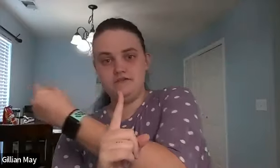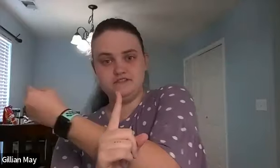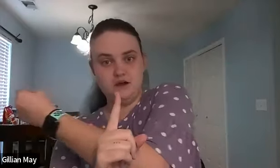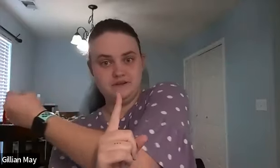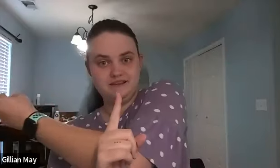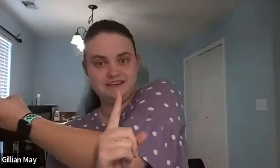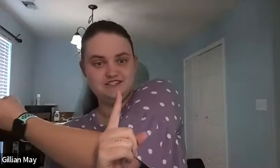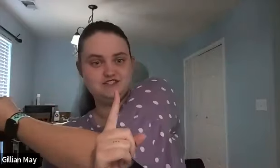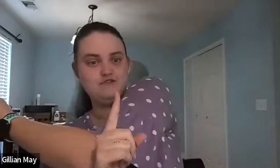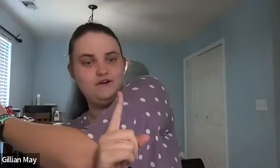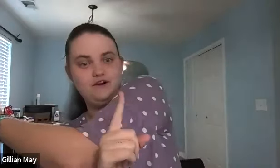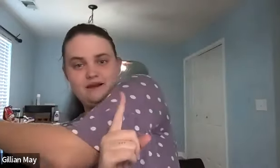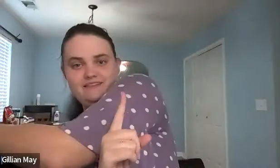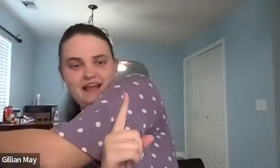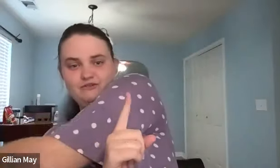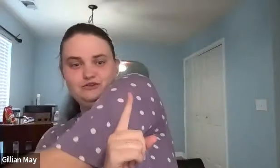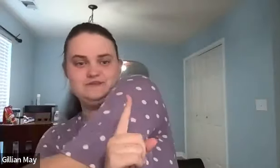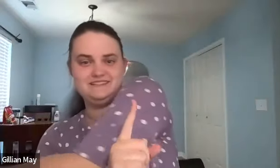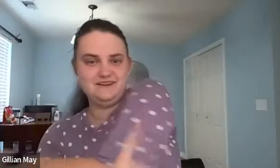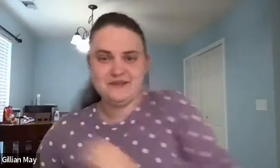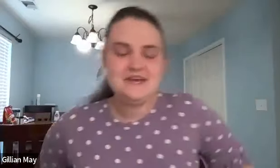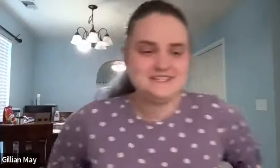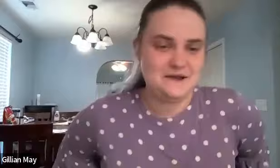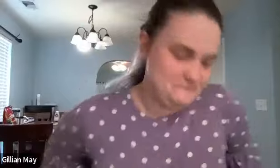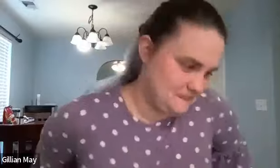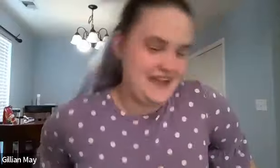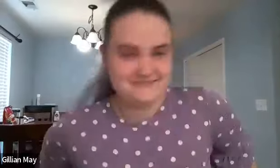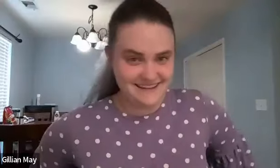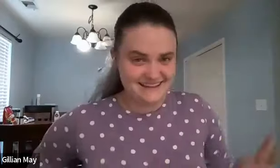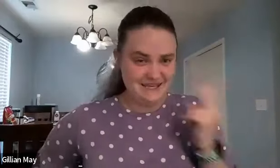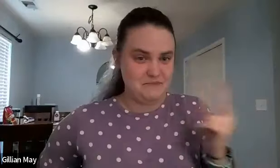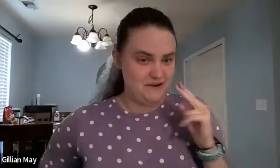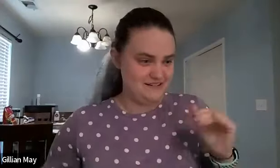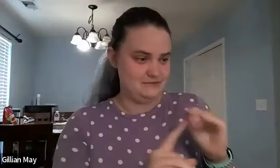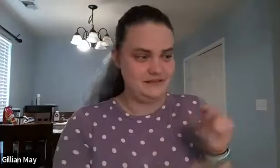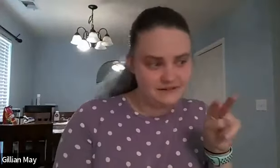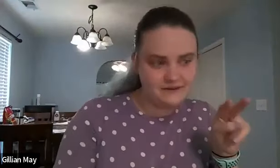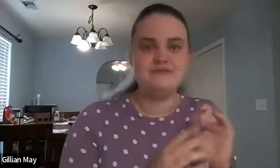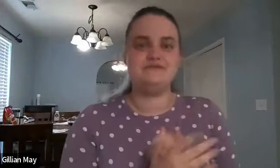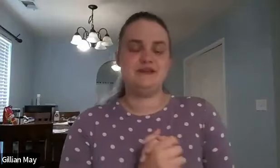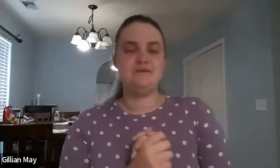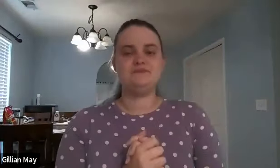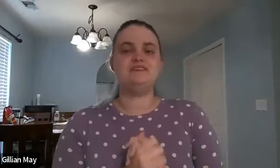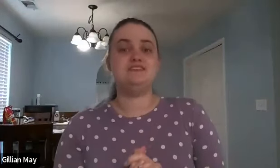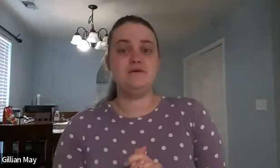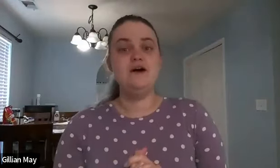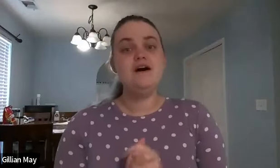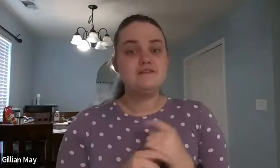off topic and so far away, like I'll lose myself. So I have to like keep a monitor, be like, okay, there we go. So the